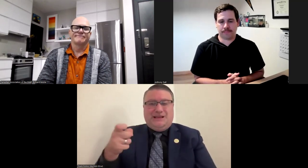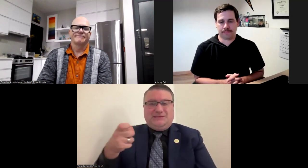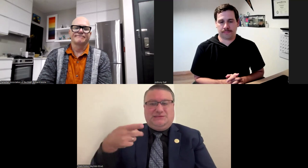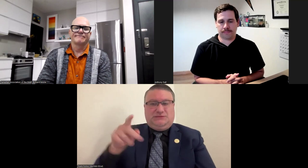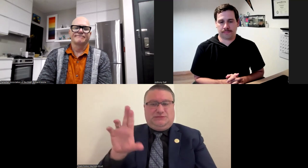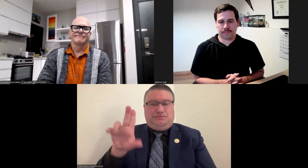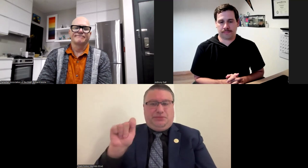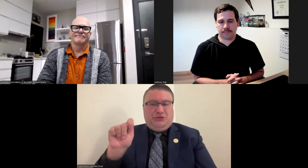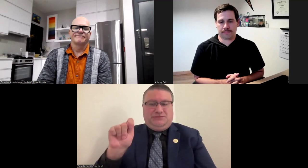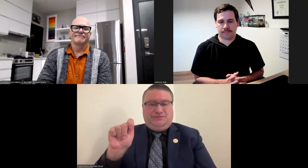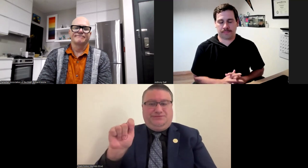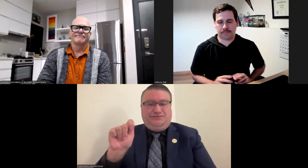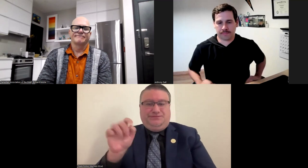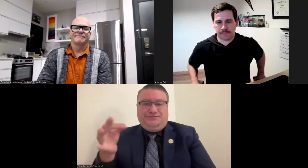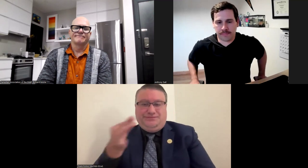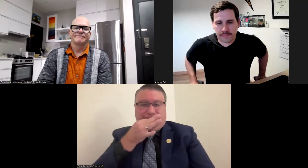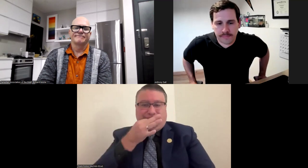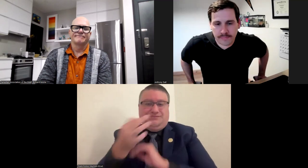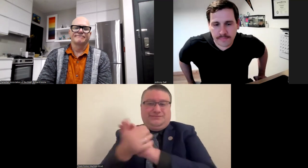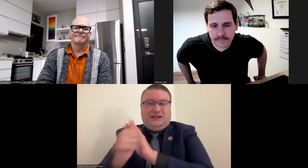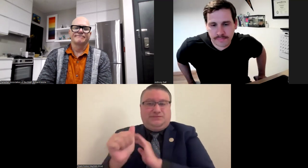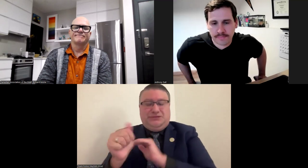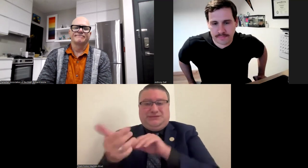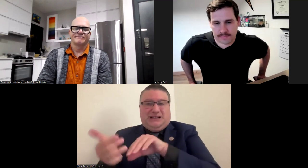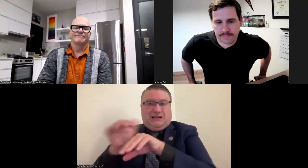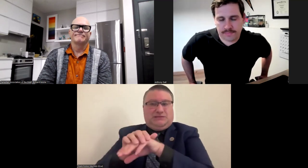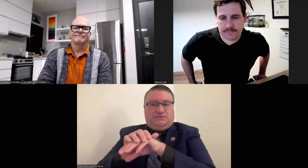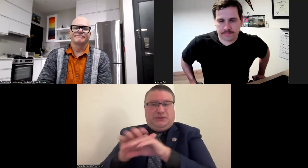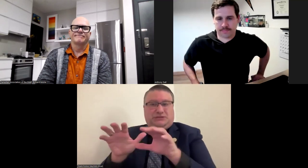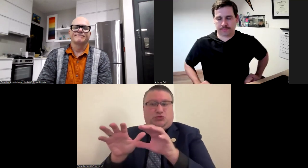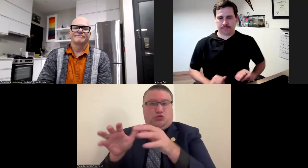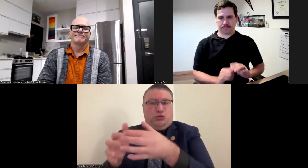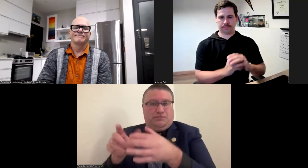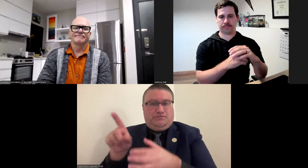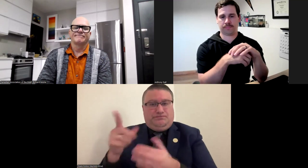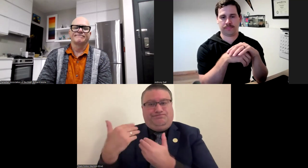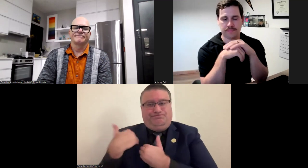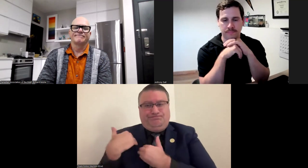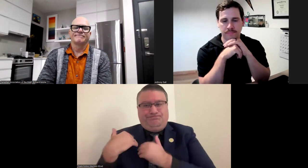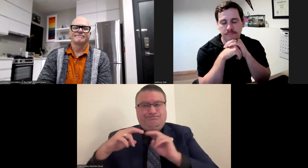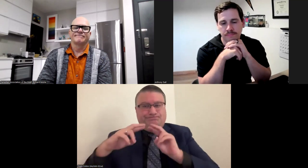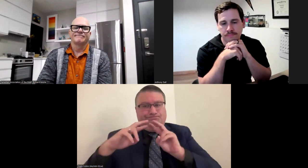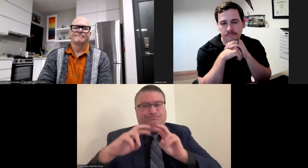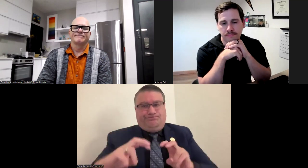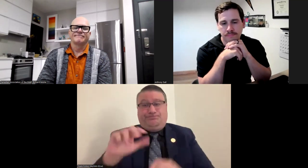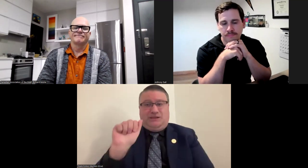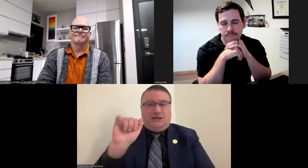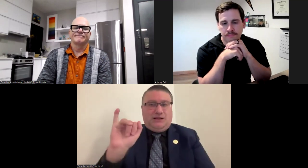WFD has a number of experts and a working group of experts